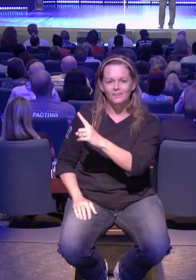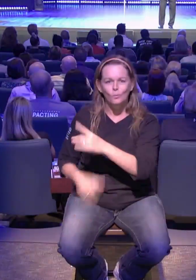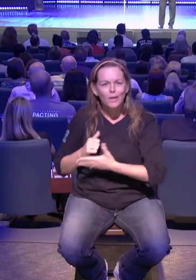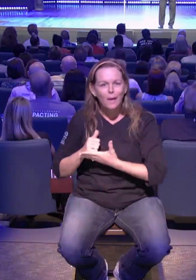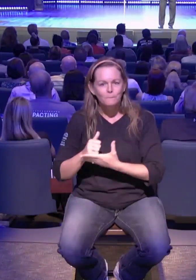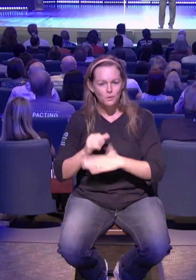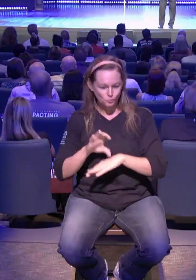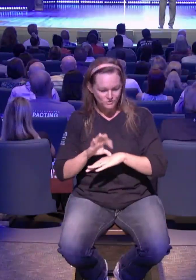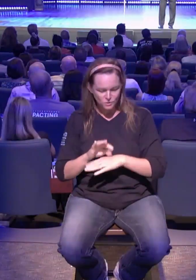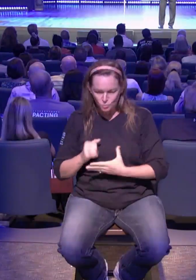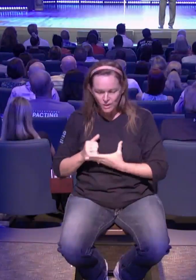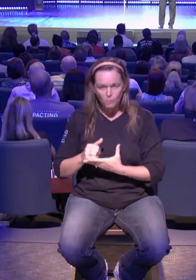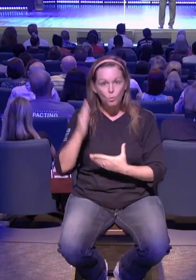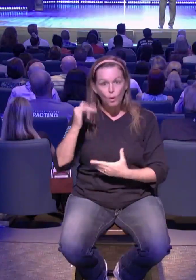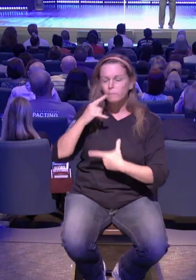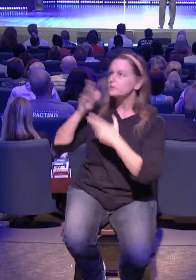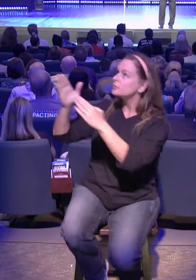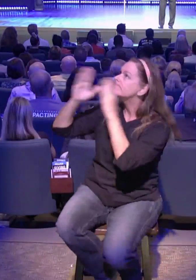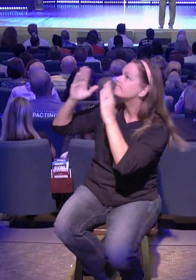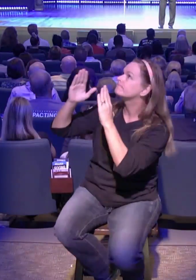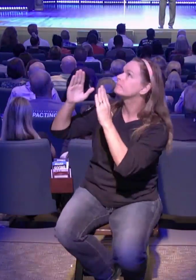we've spent time with Jesus.